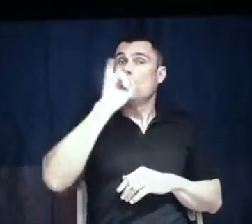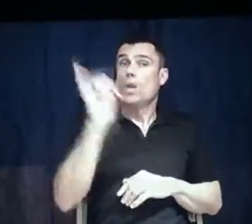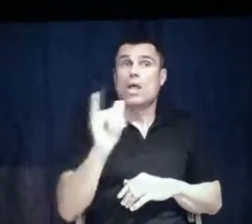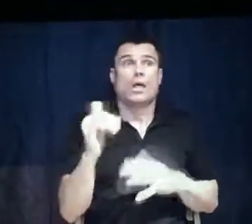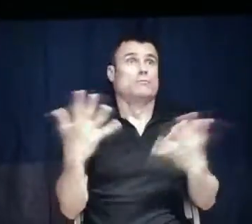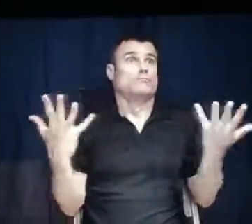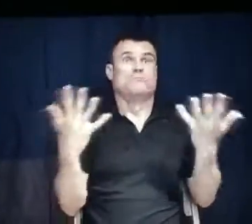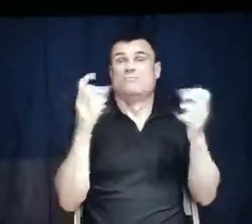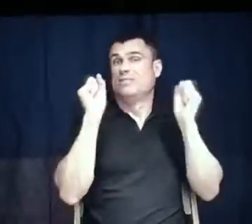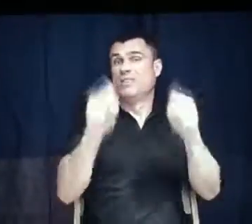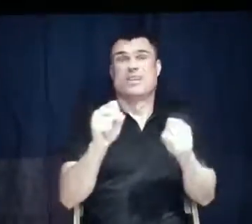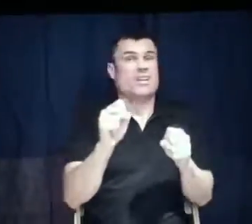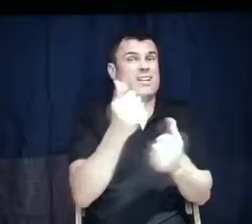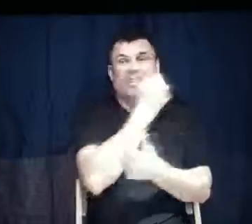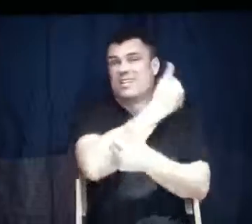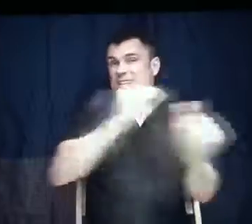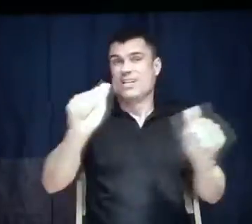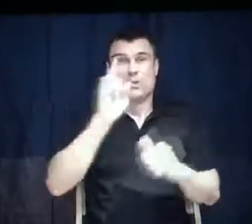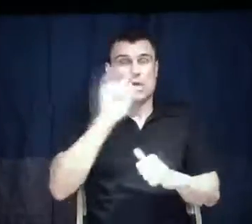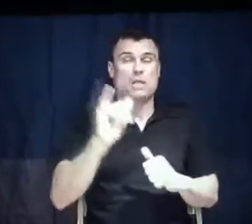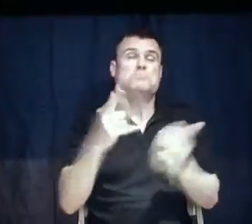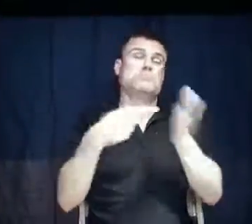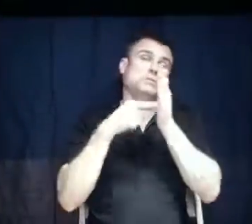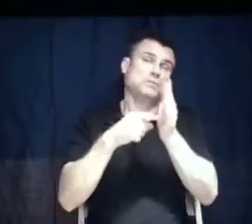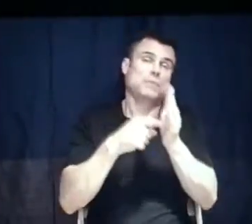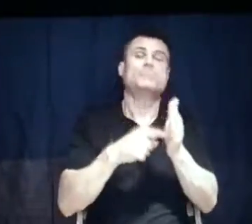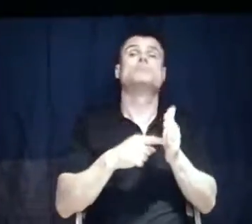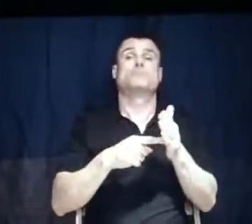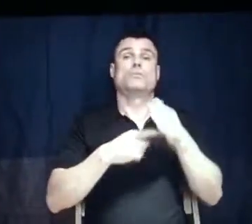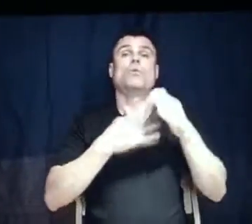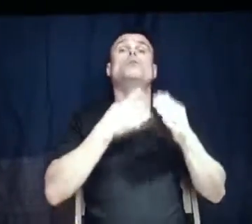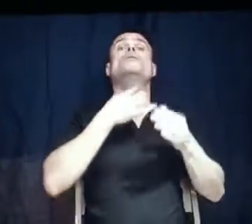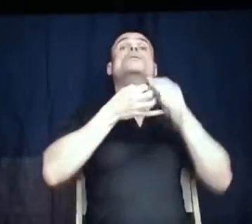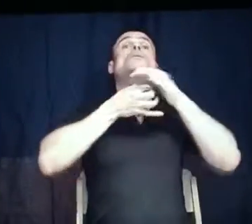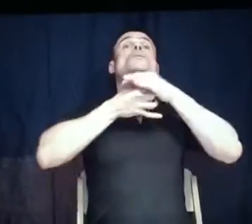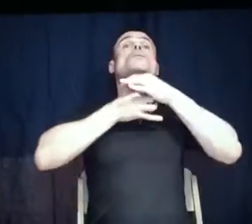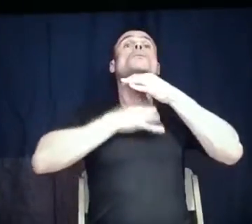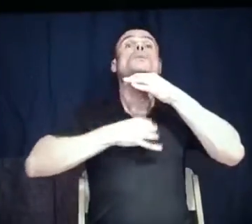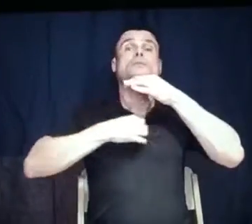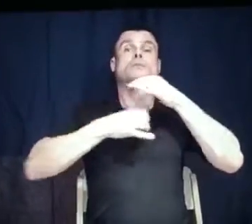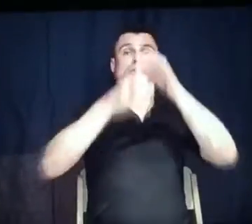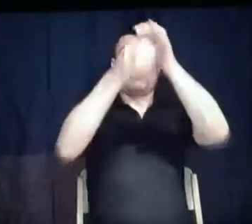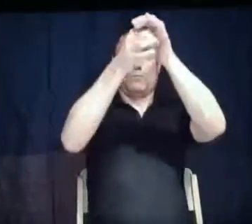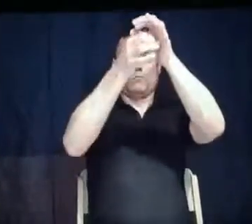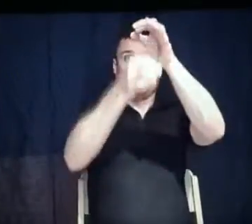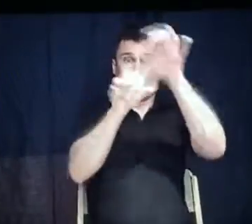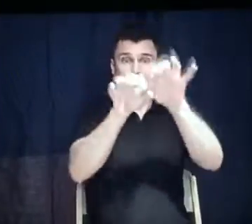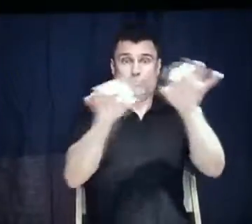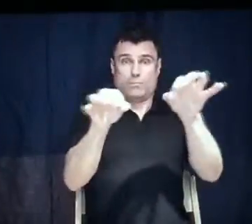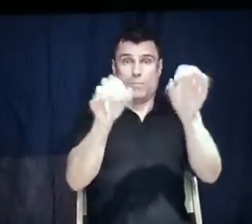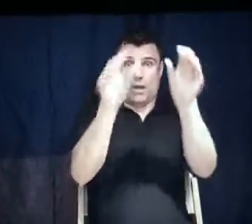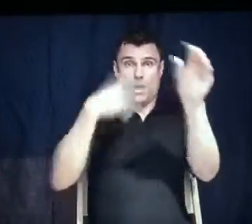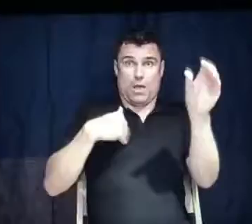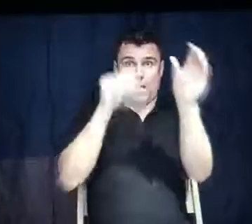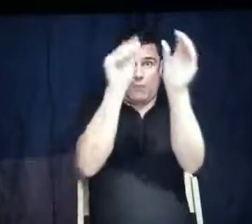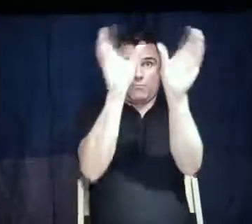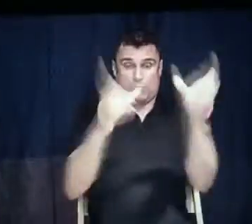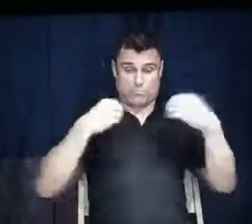cancer to show up in your lungs. And it can look like a many of different things as well. So here we have your trachea